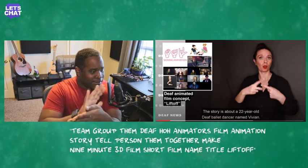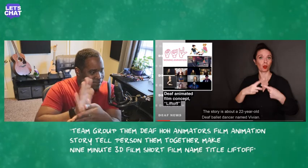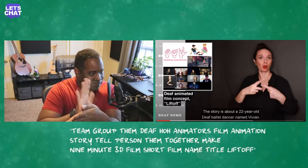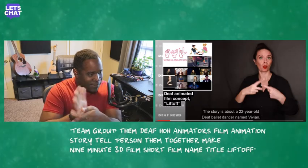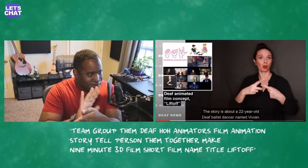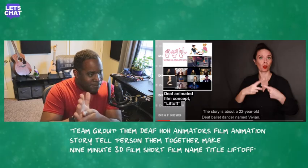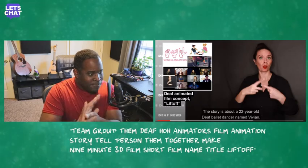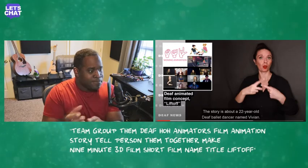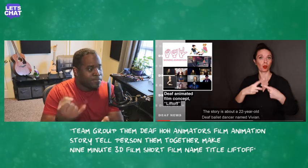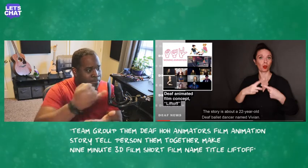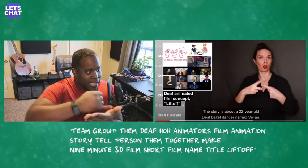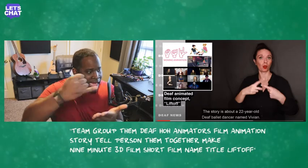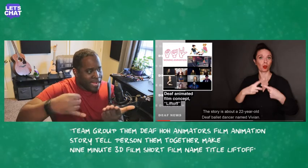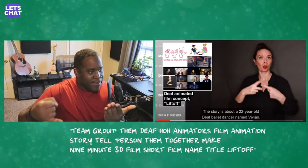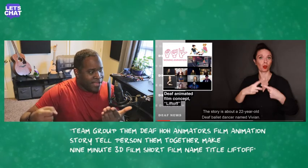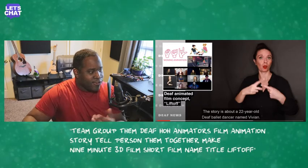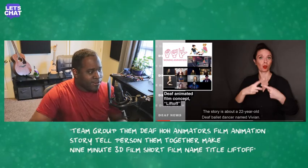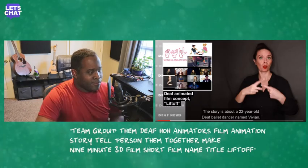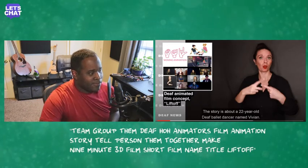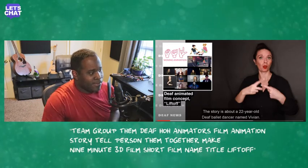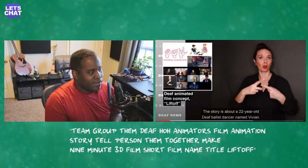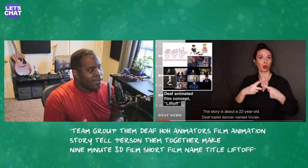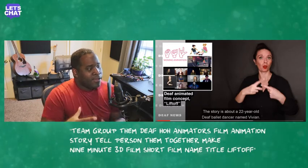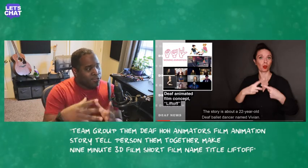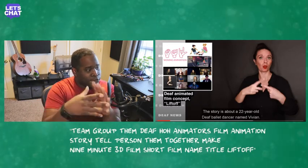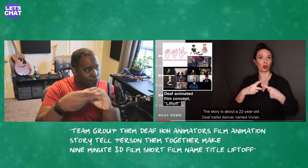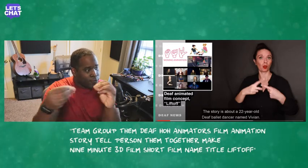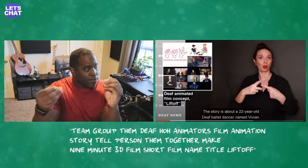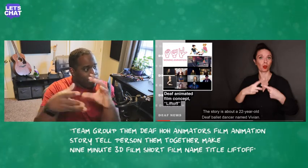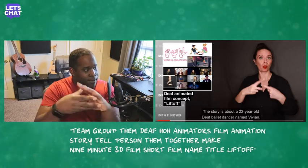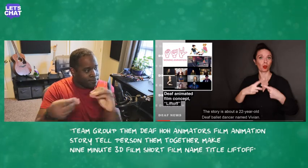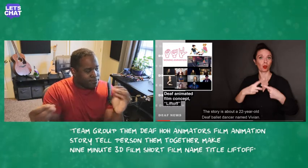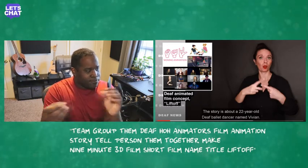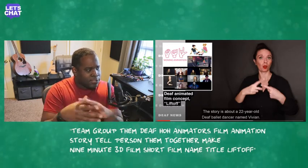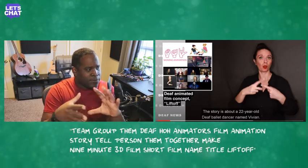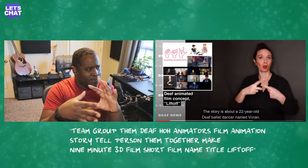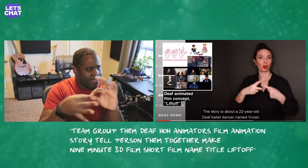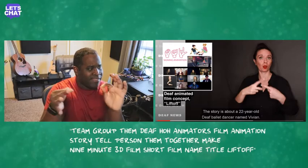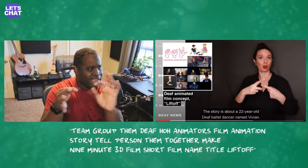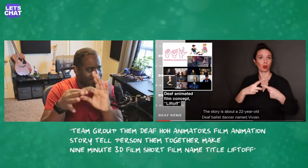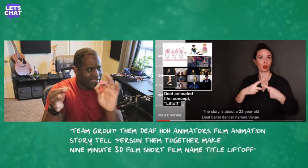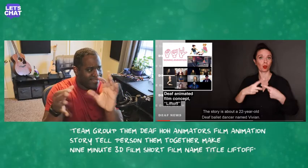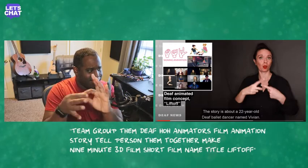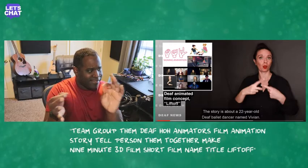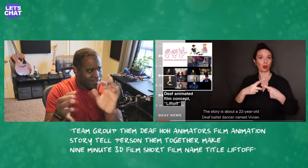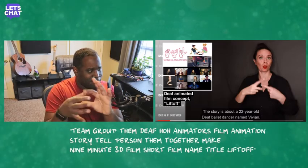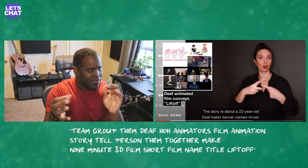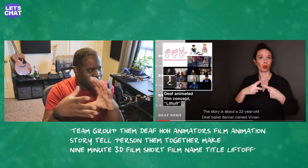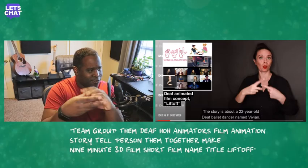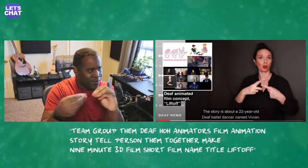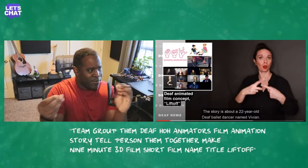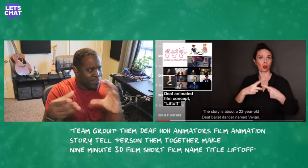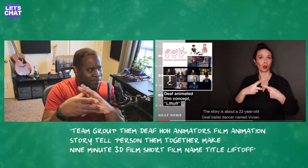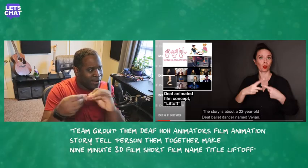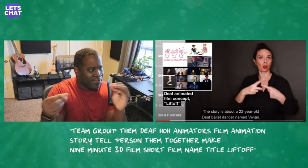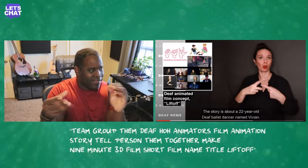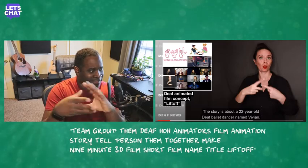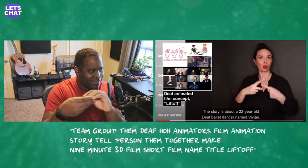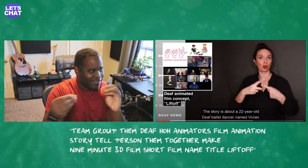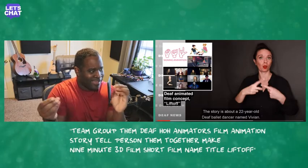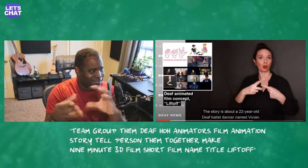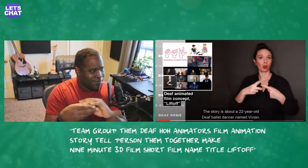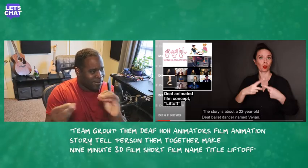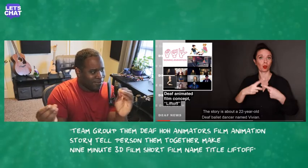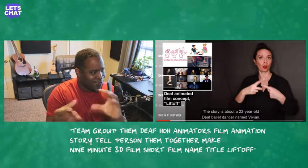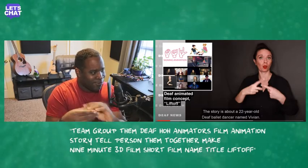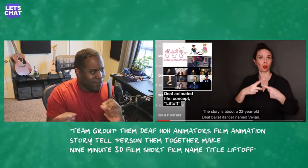out. Film, animation, story. So this is like a sentence. So if you put a bunch of